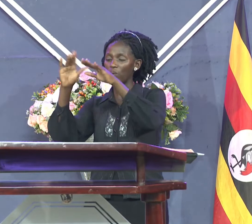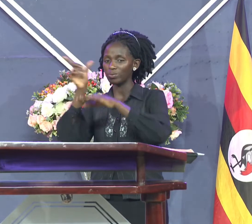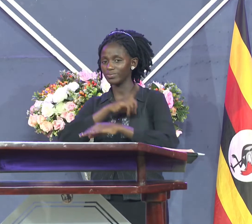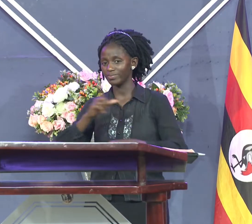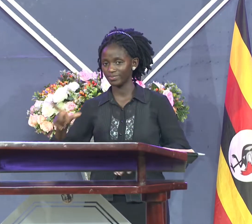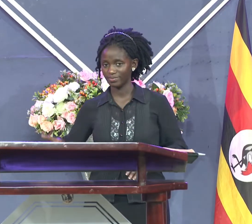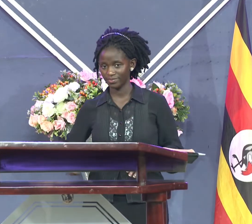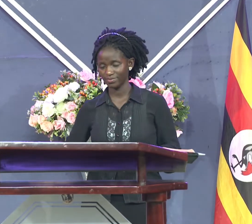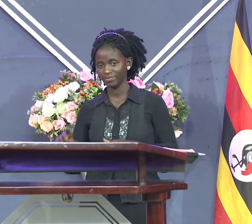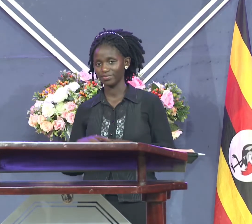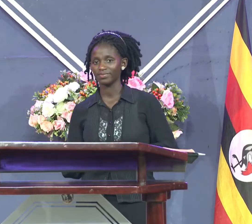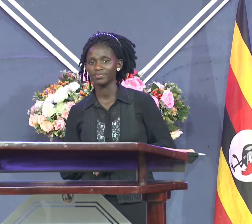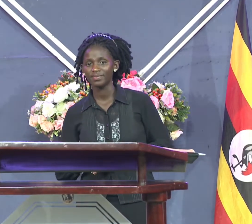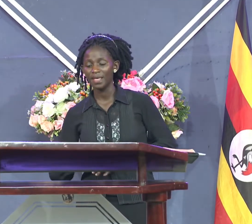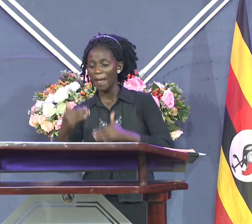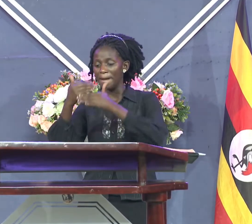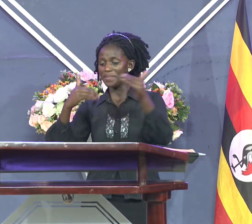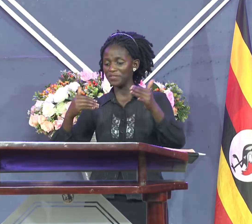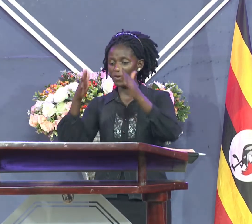Having not inquired from the Lord,